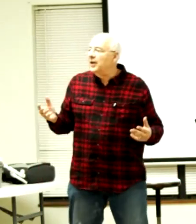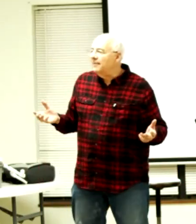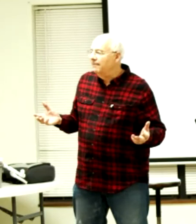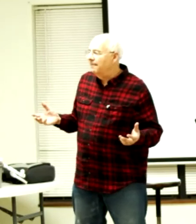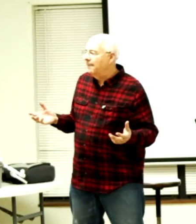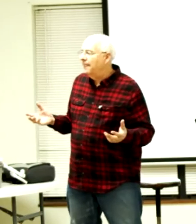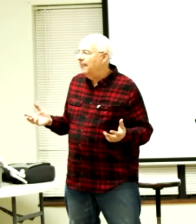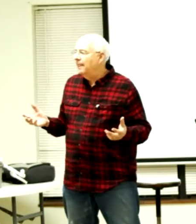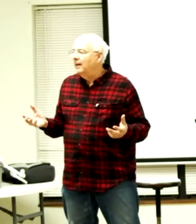name?